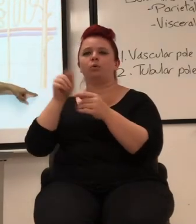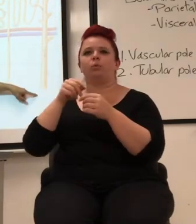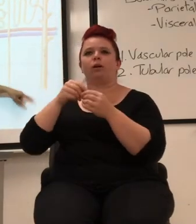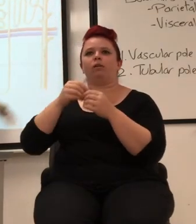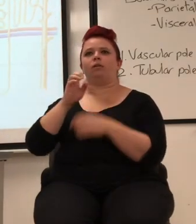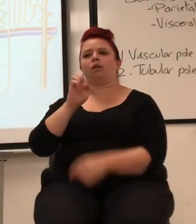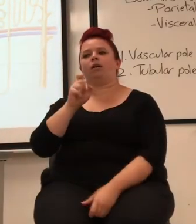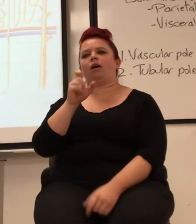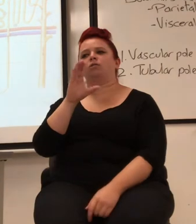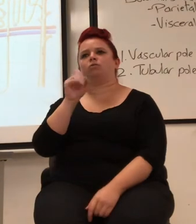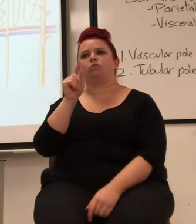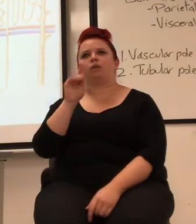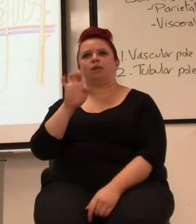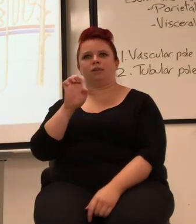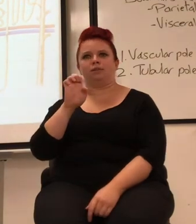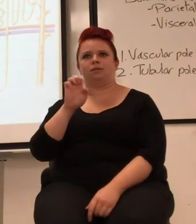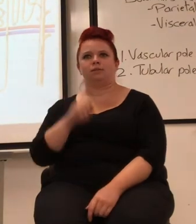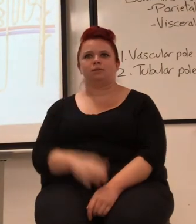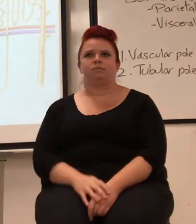it.